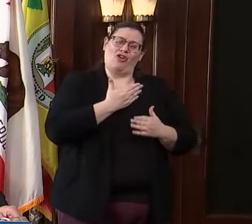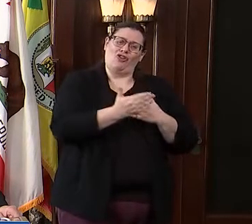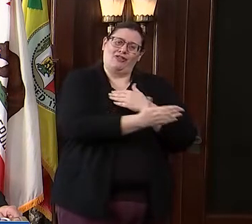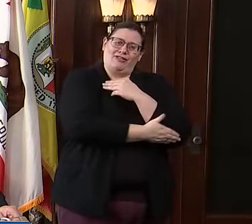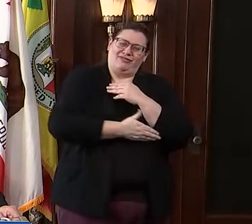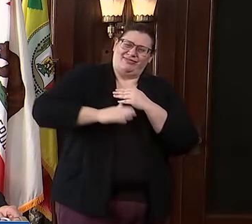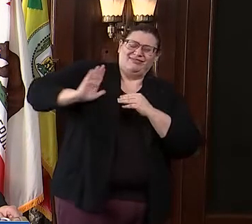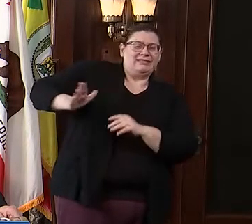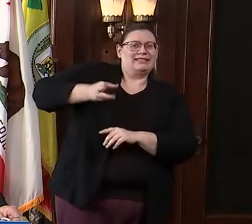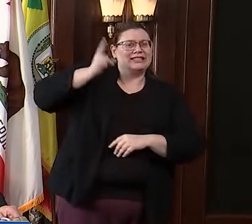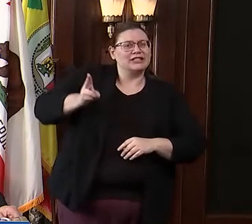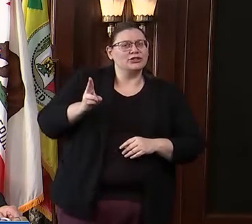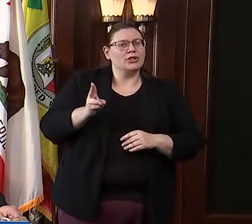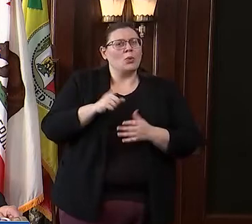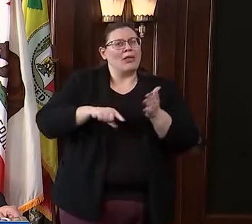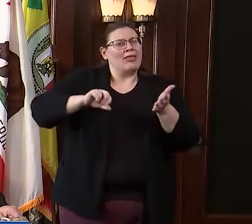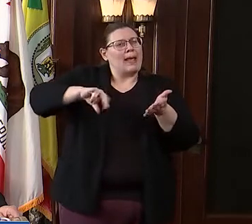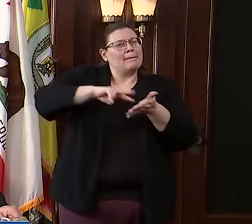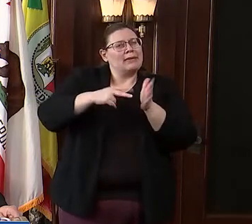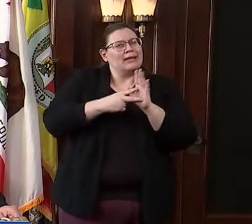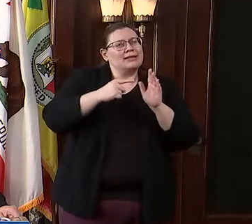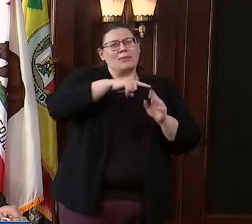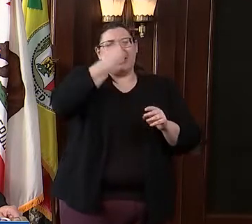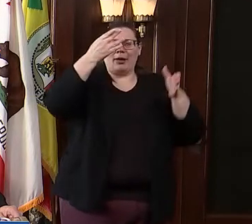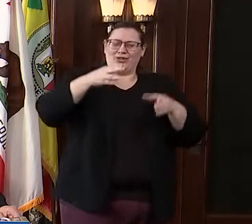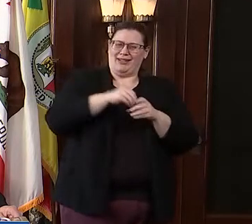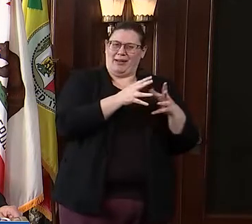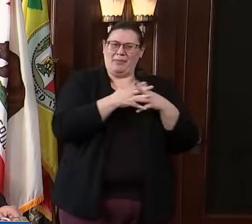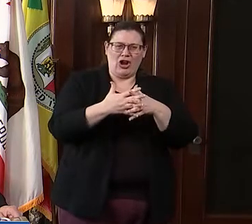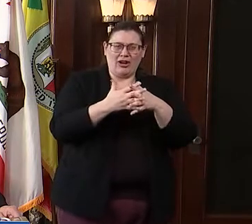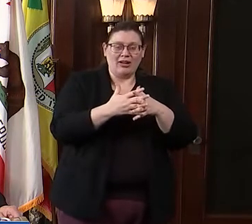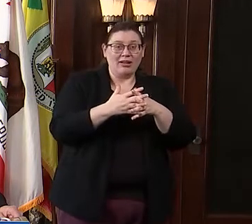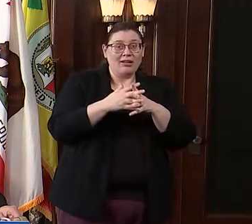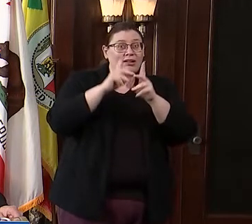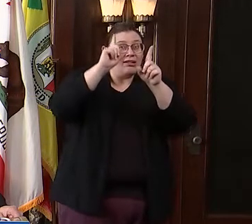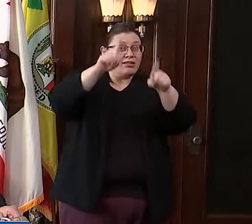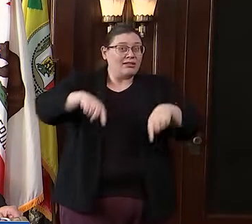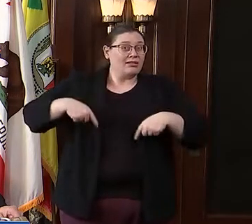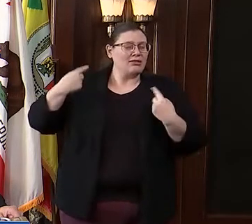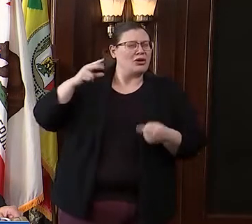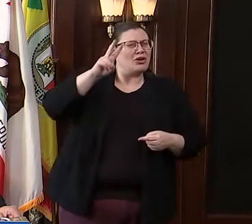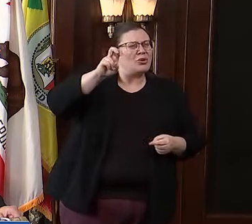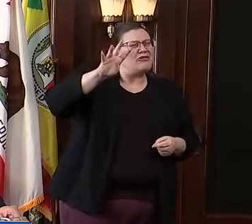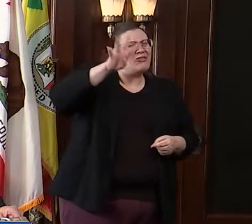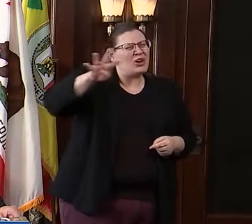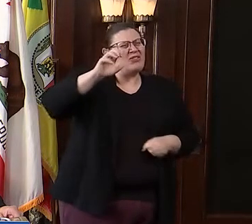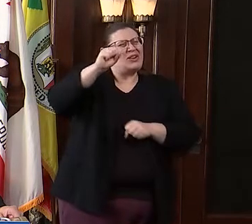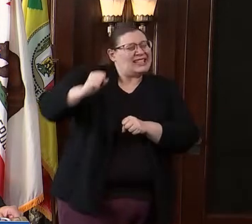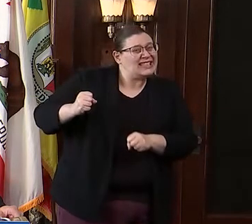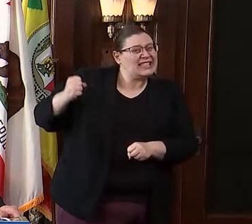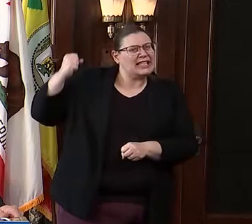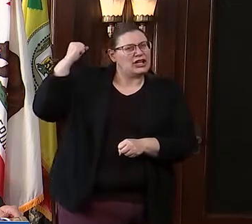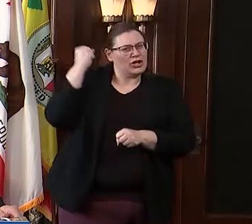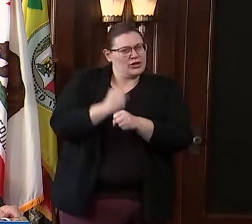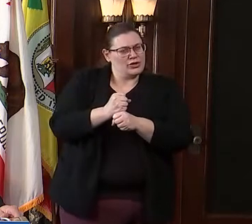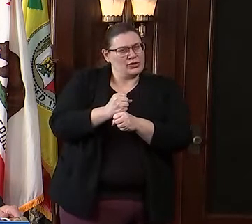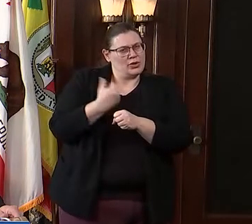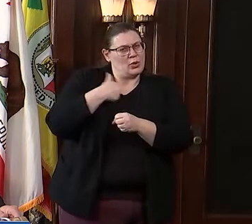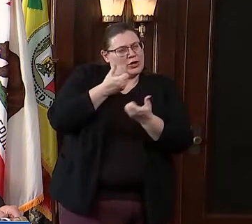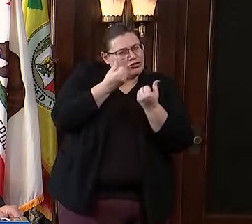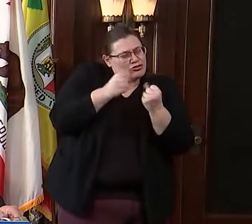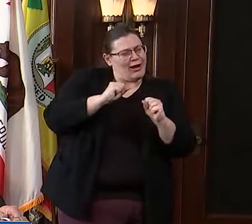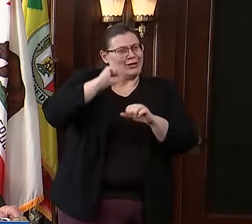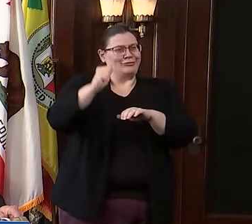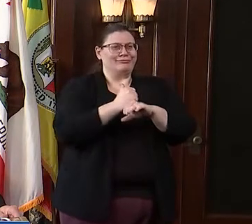means to be Black in America 244 years into our attempts to find and to define a more